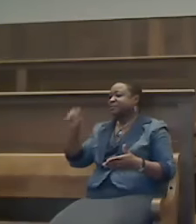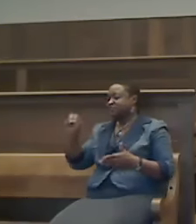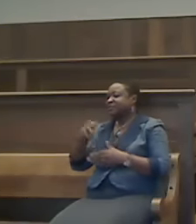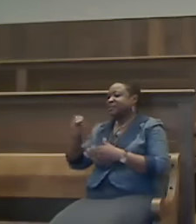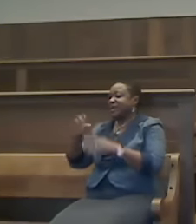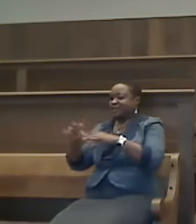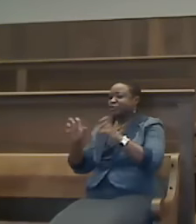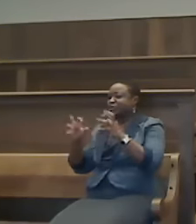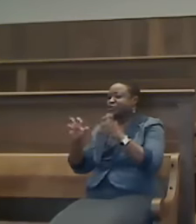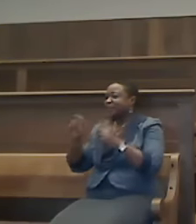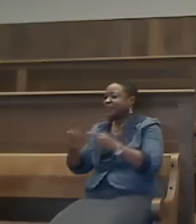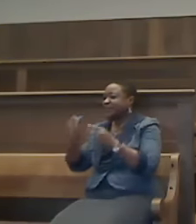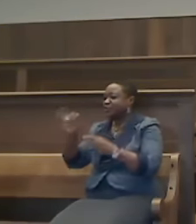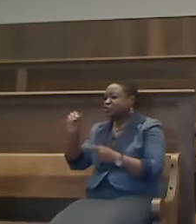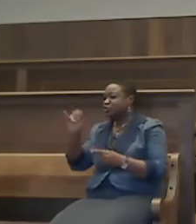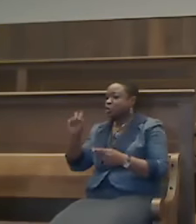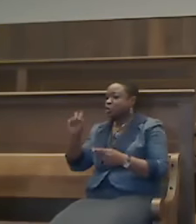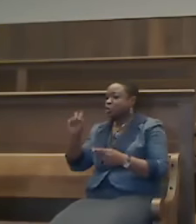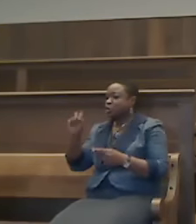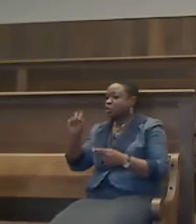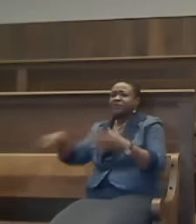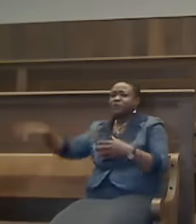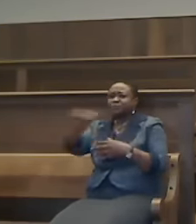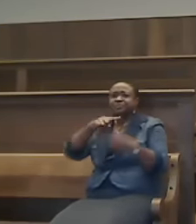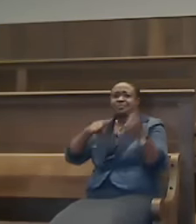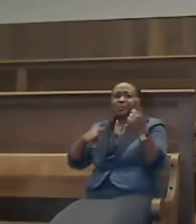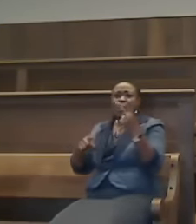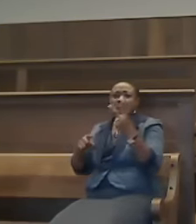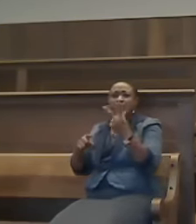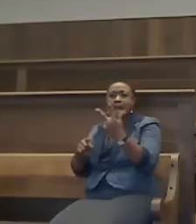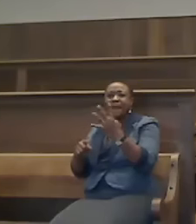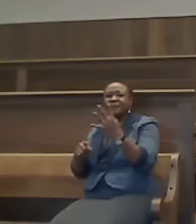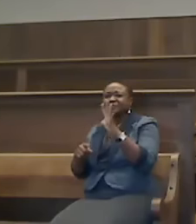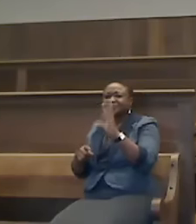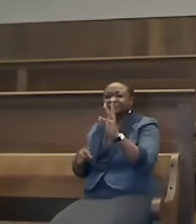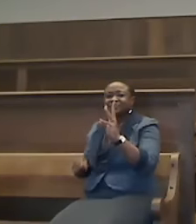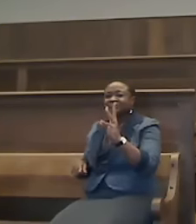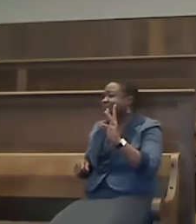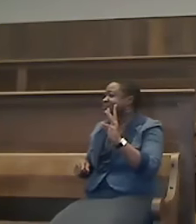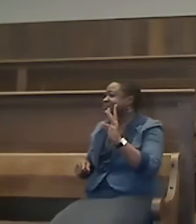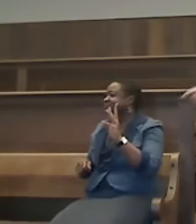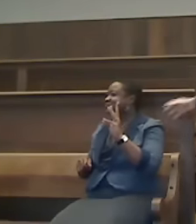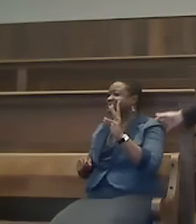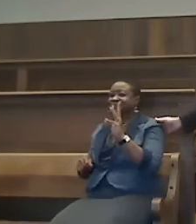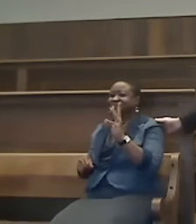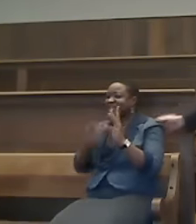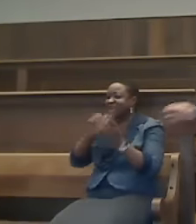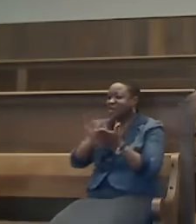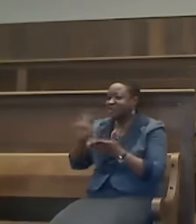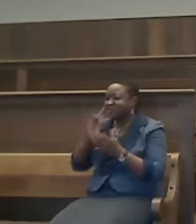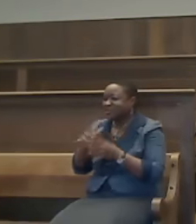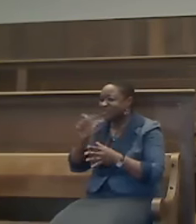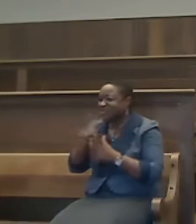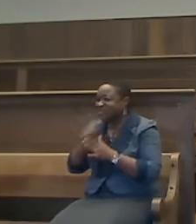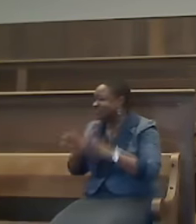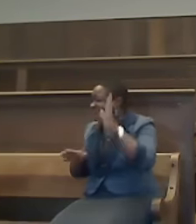Inflammation and joint pain. Okay, how many? Raise your hand for inflammation. 1, 2, 3, 4, 5, 6. I won't count you because you're not really raising your